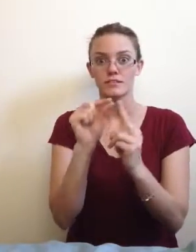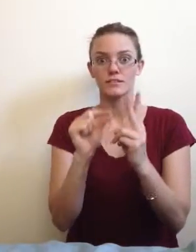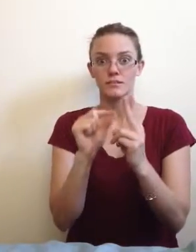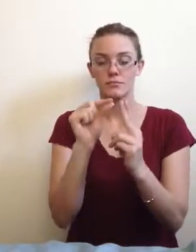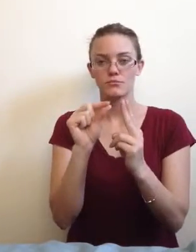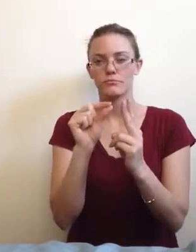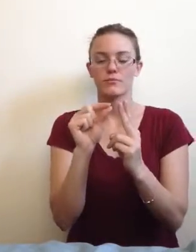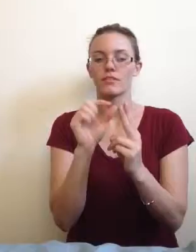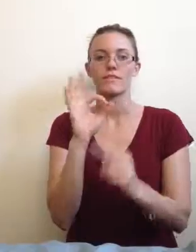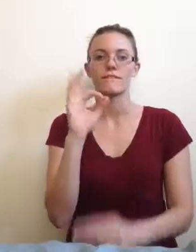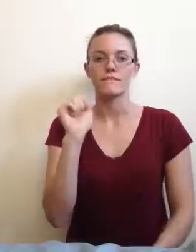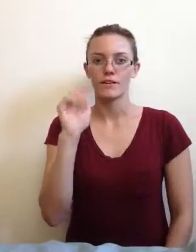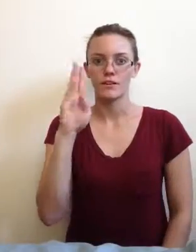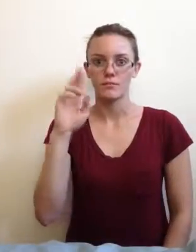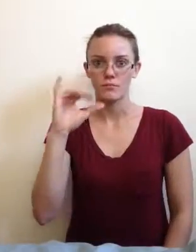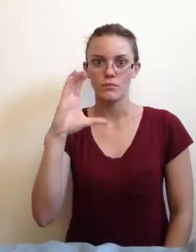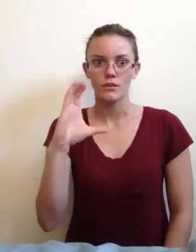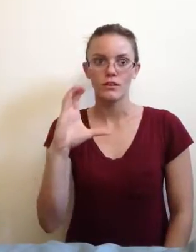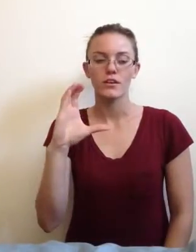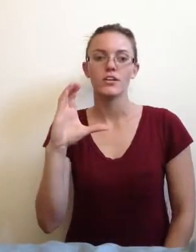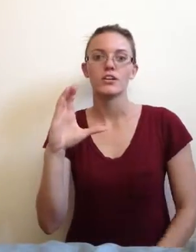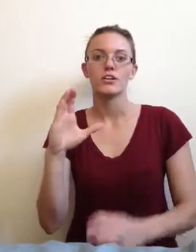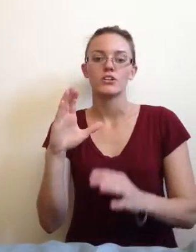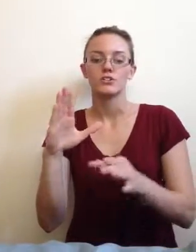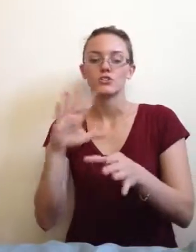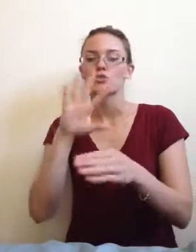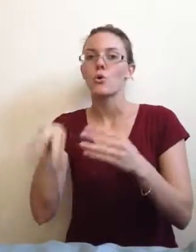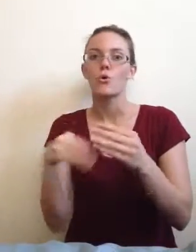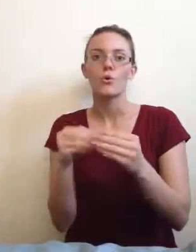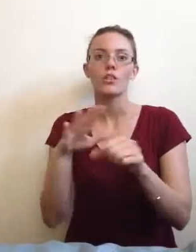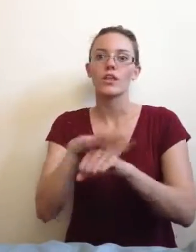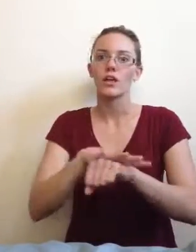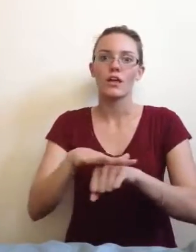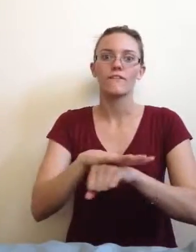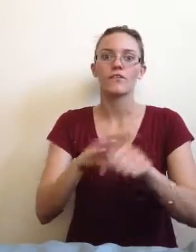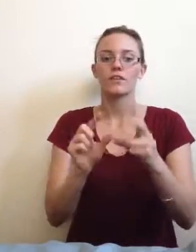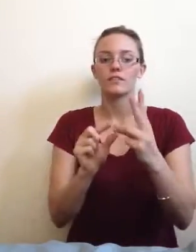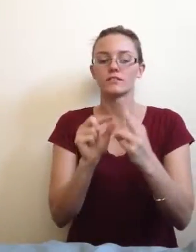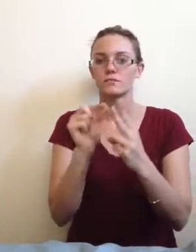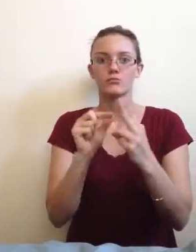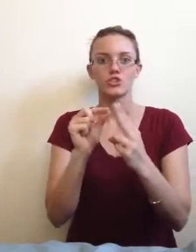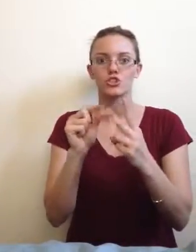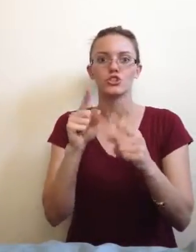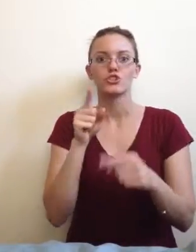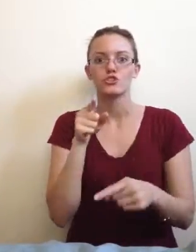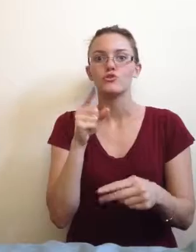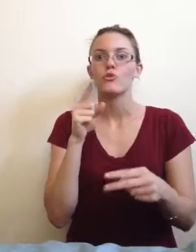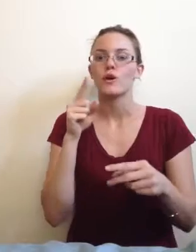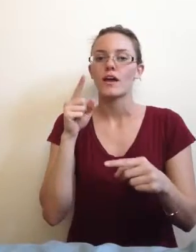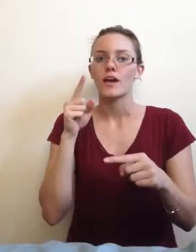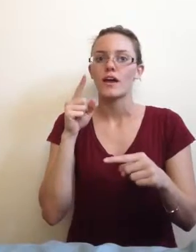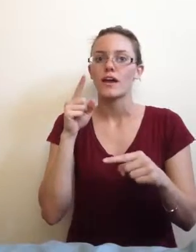fabric is totally covering the zipper so that you cannot see your zipper. Now, after you've done that and you've got